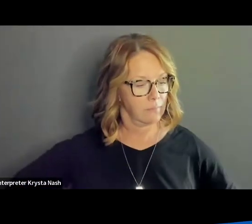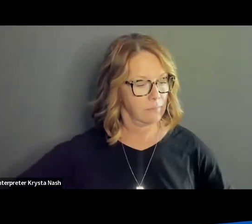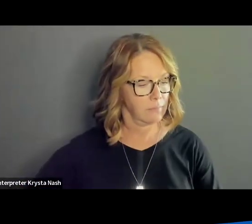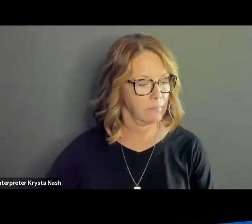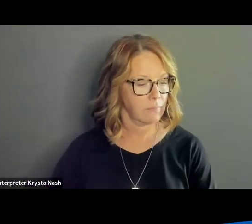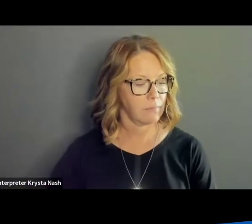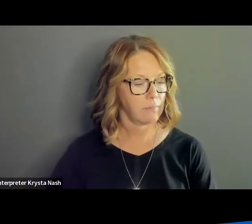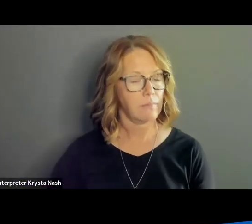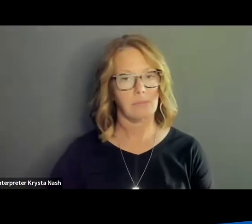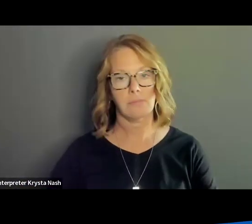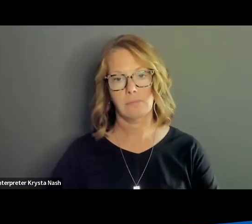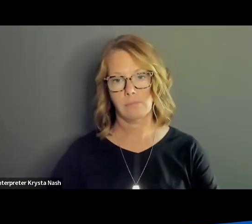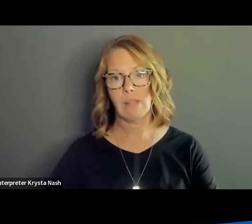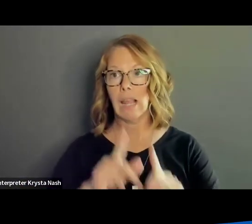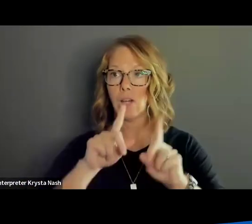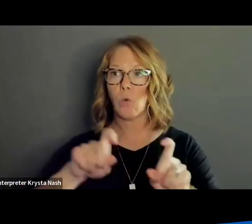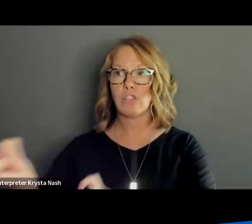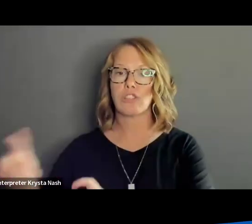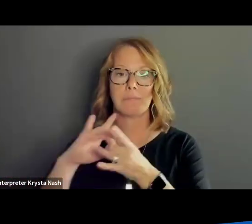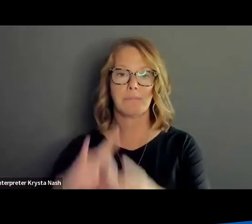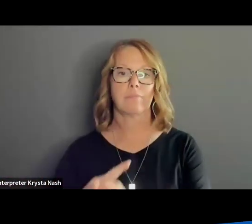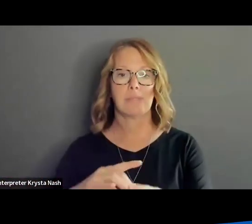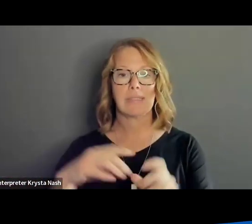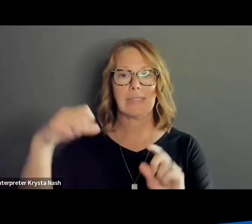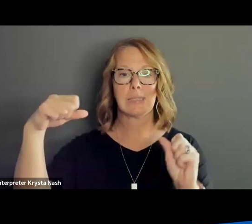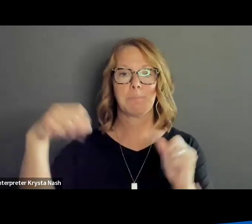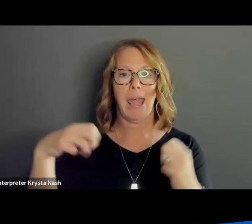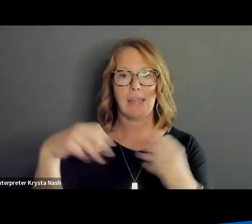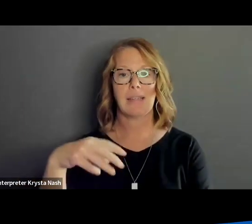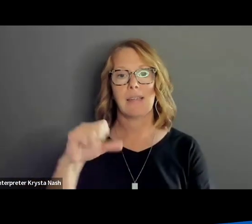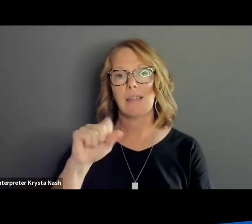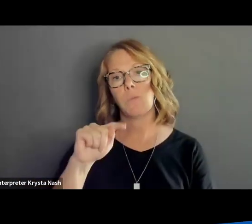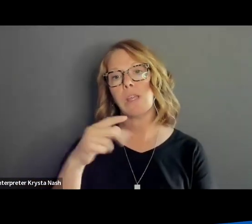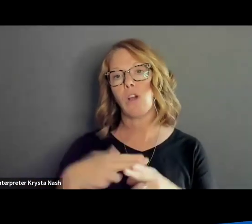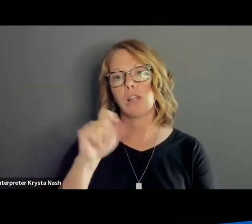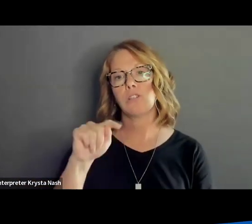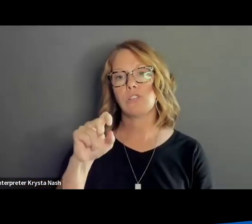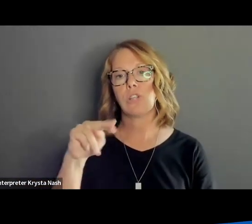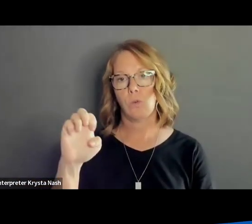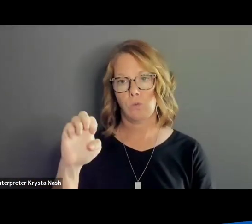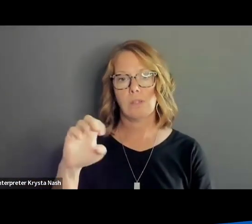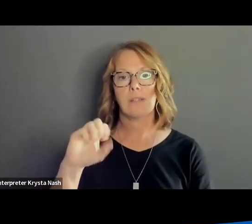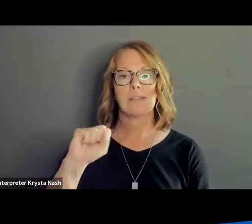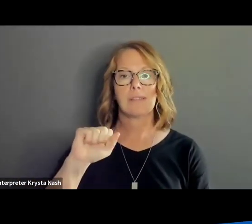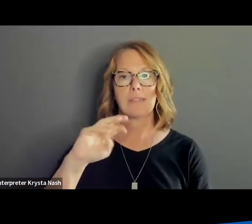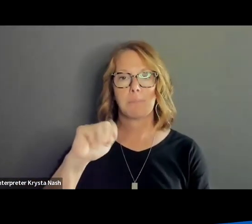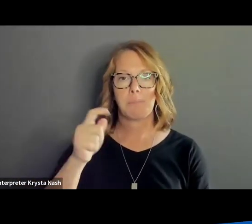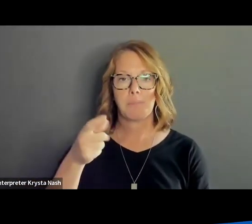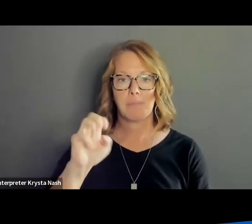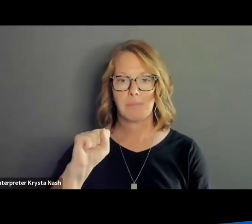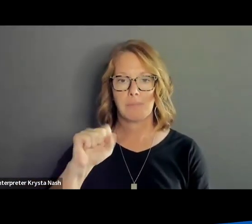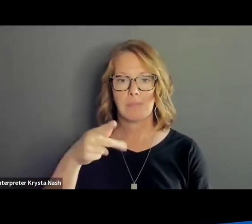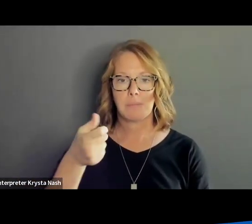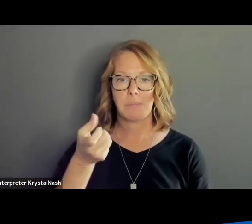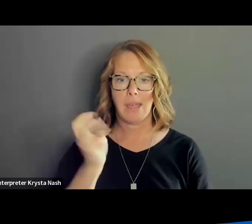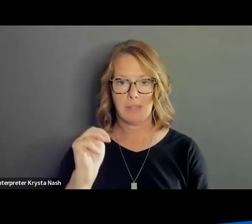there's a lot of questions today about spasms. We call it tone. and what kind of things to do.